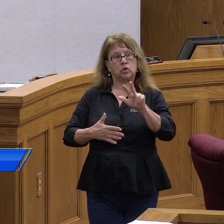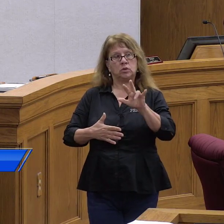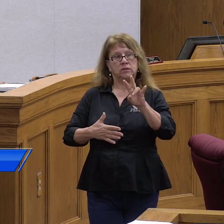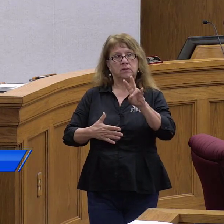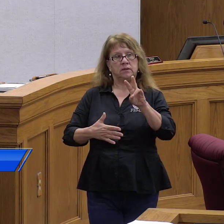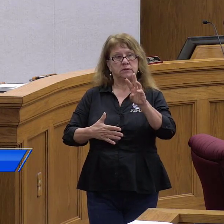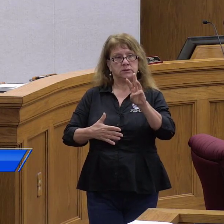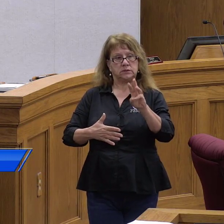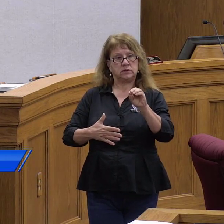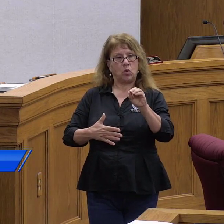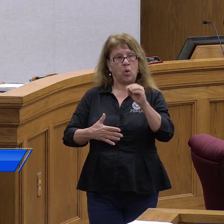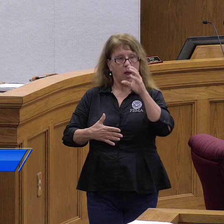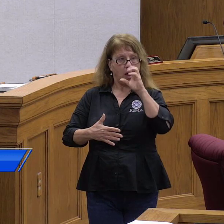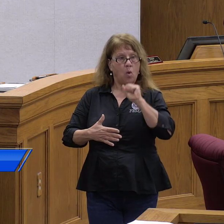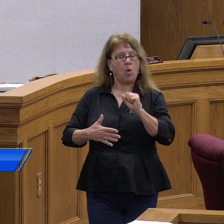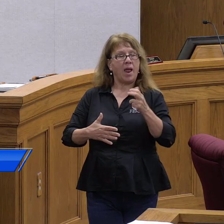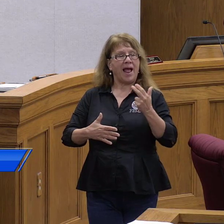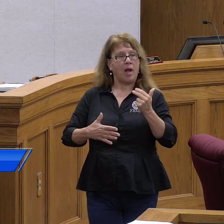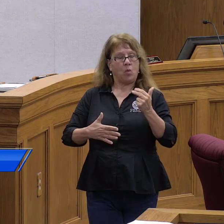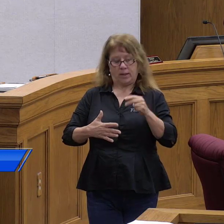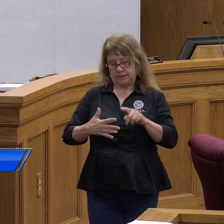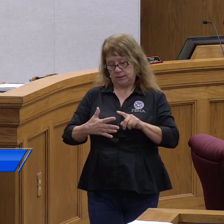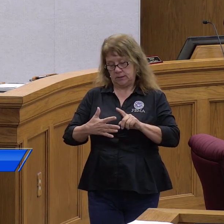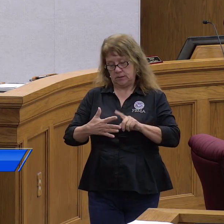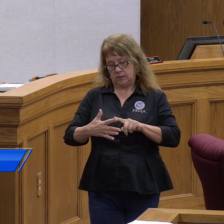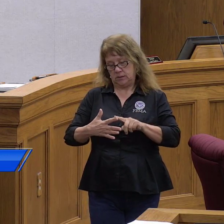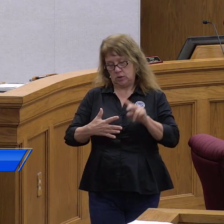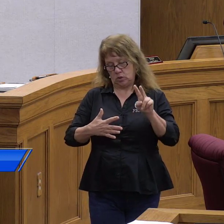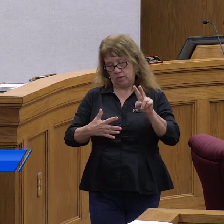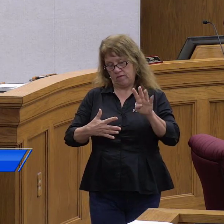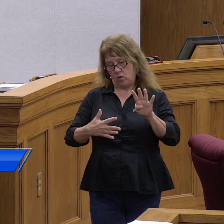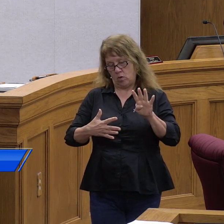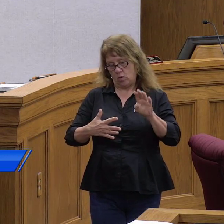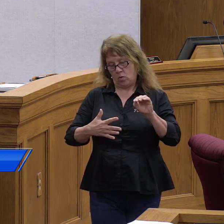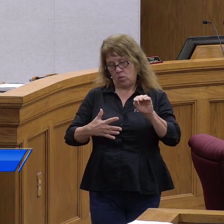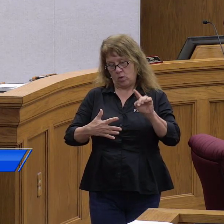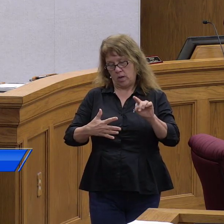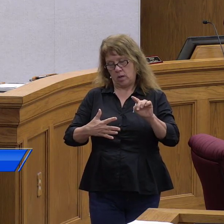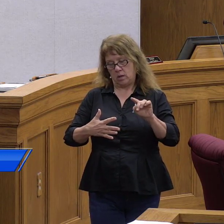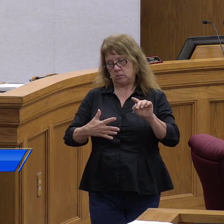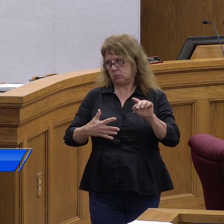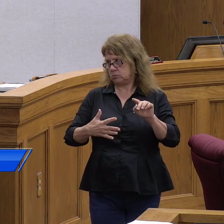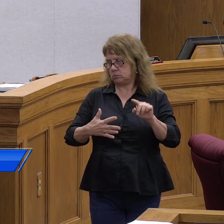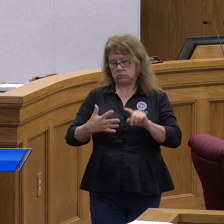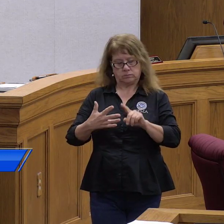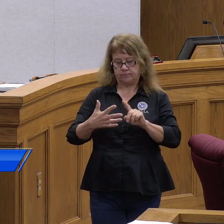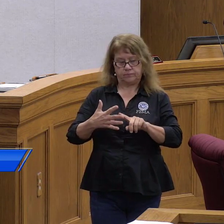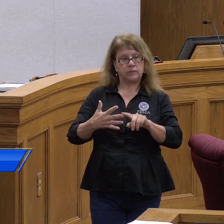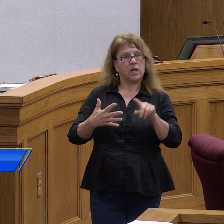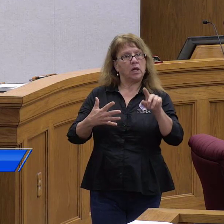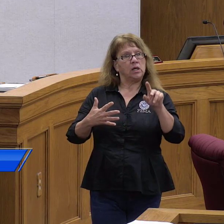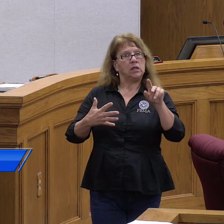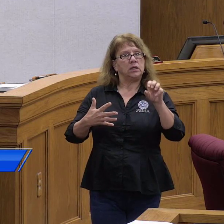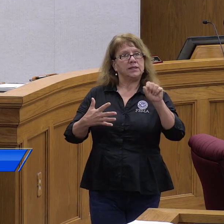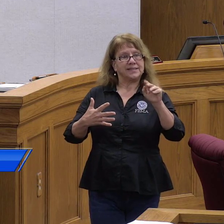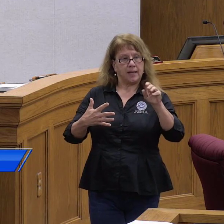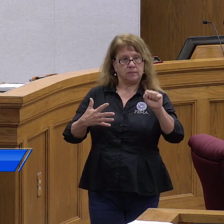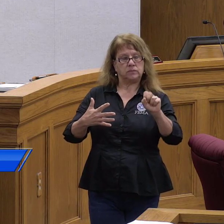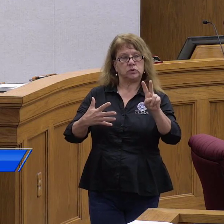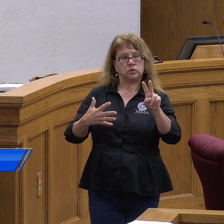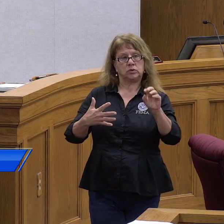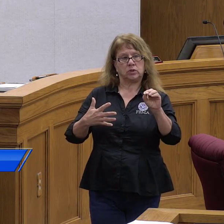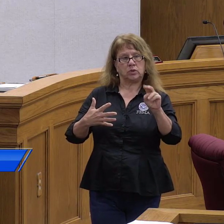Highway 171, Huber Park at 2401 4th Avenue, Sam's Club at 2025 Sam's